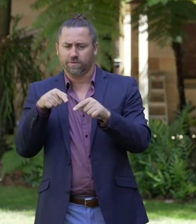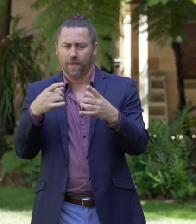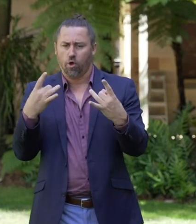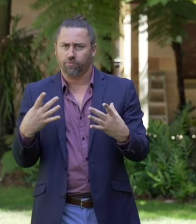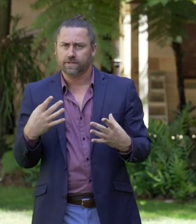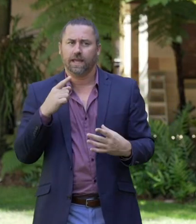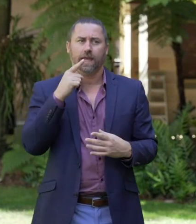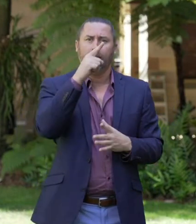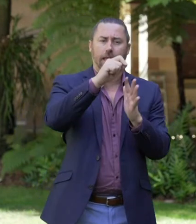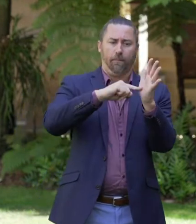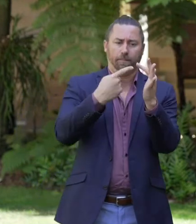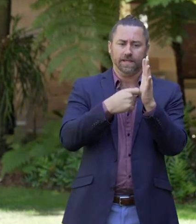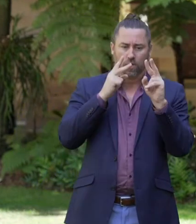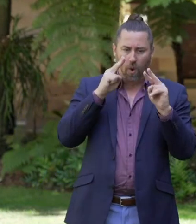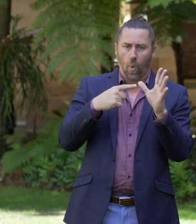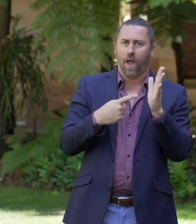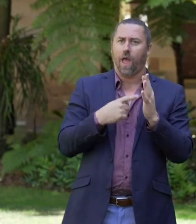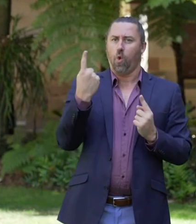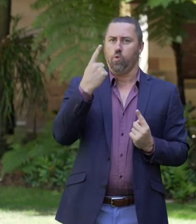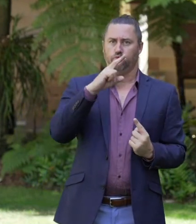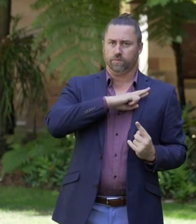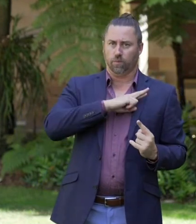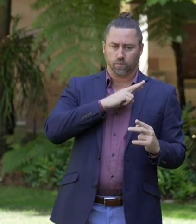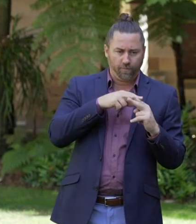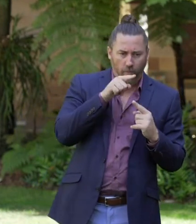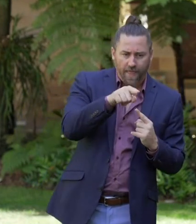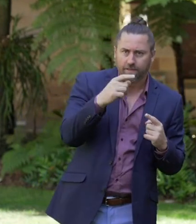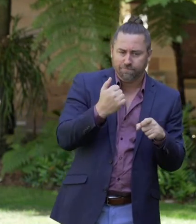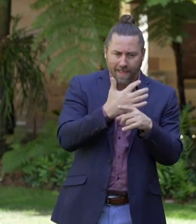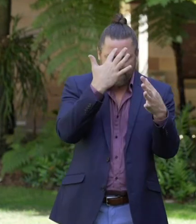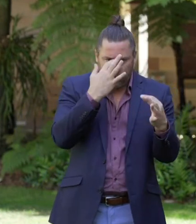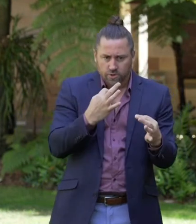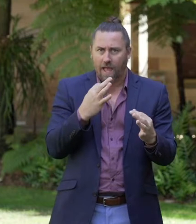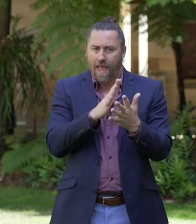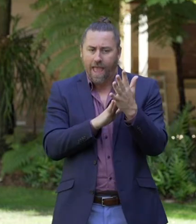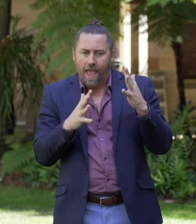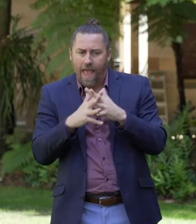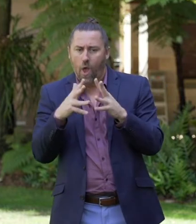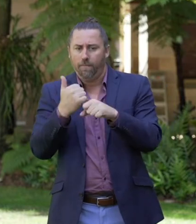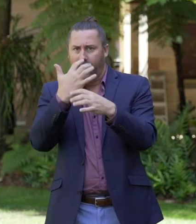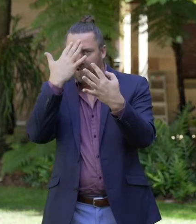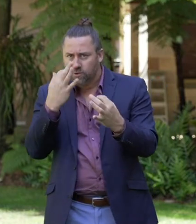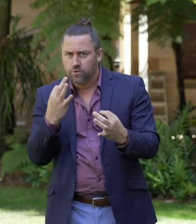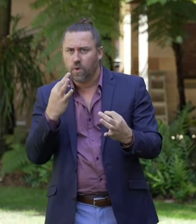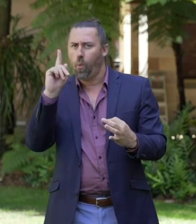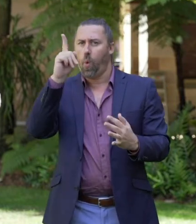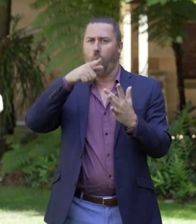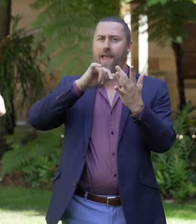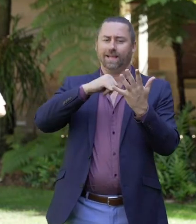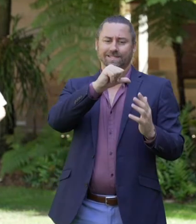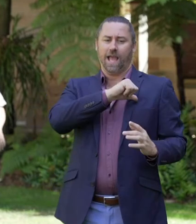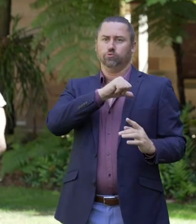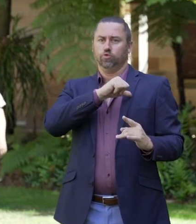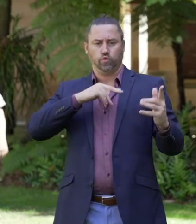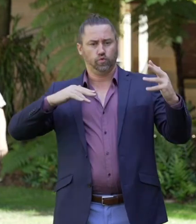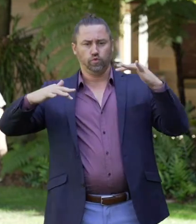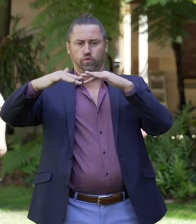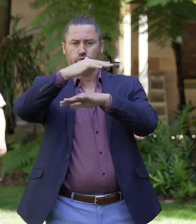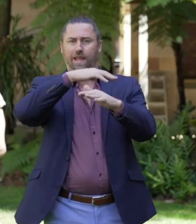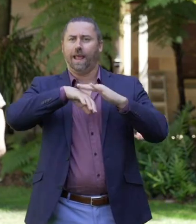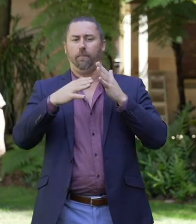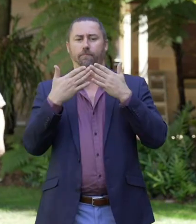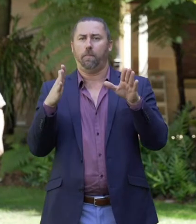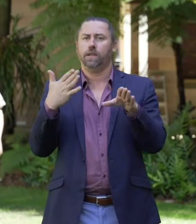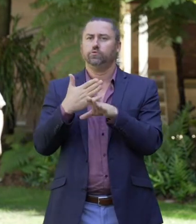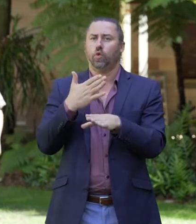culture, accountability, and it's also about methods of training that may be needed across the whole spectrum of